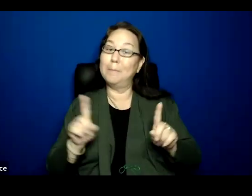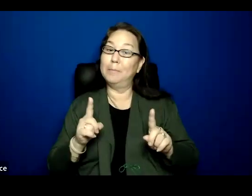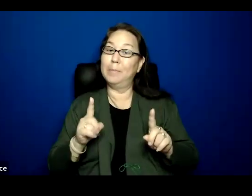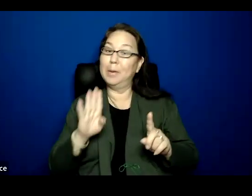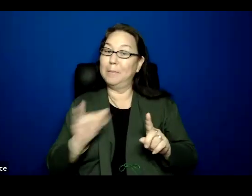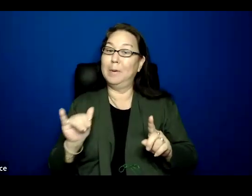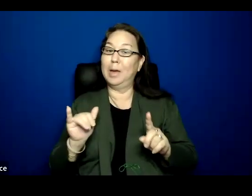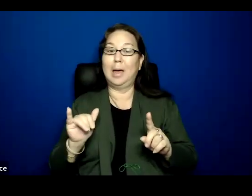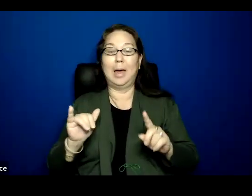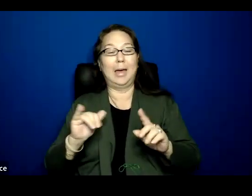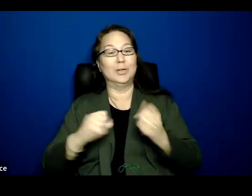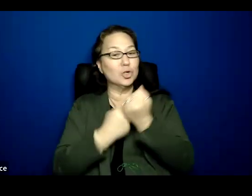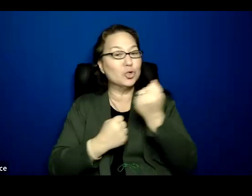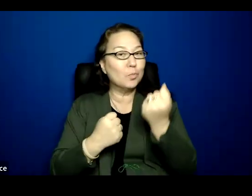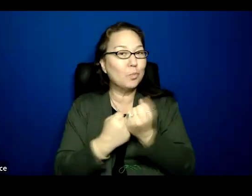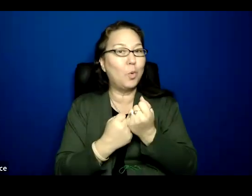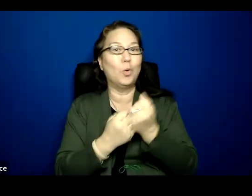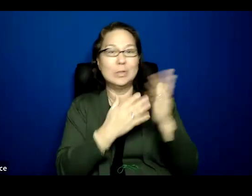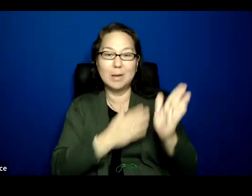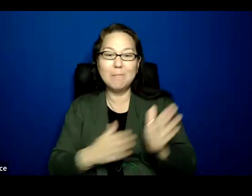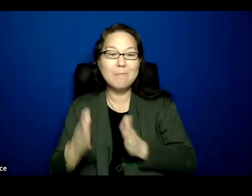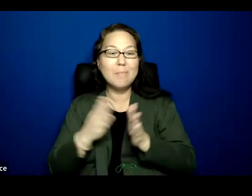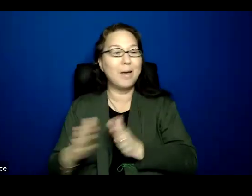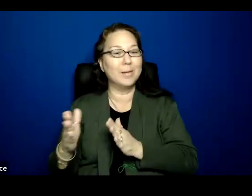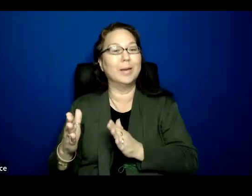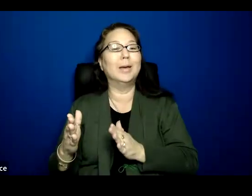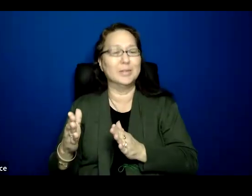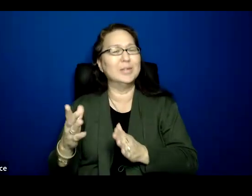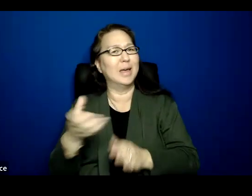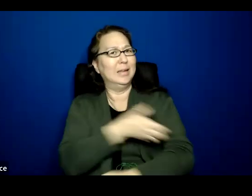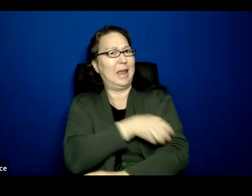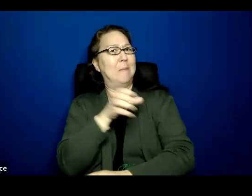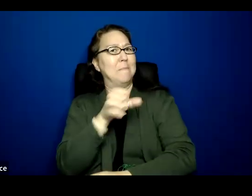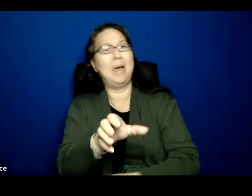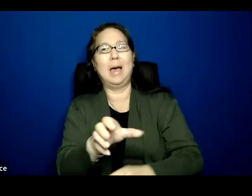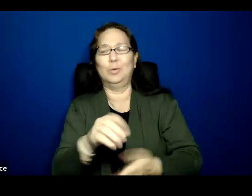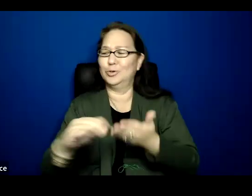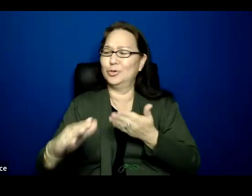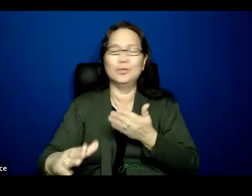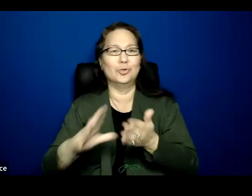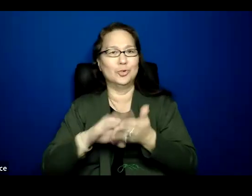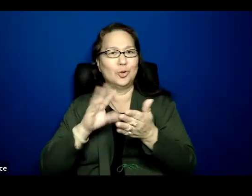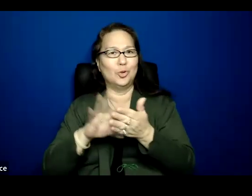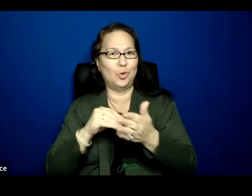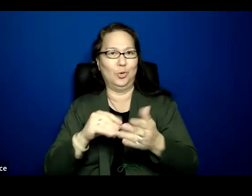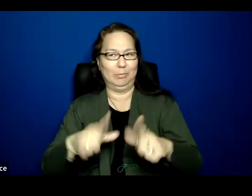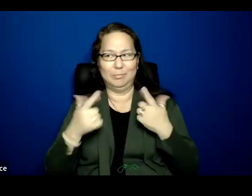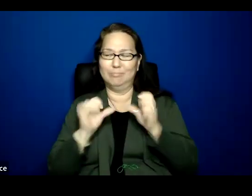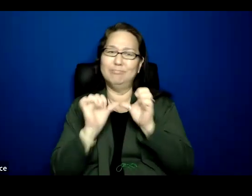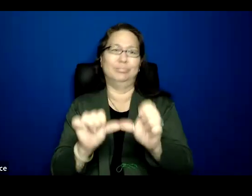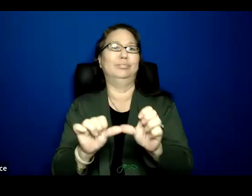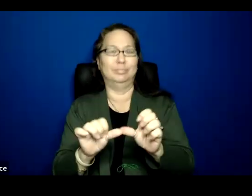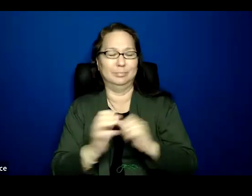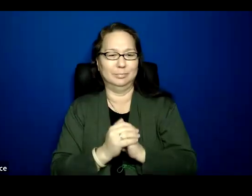thrive. To achieve this vision, our collaborative efforts will continue to evolve, developing systems that